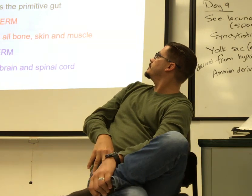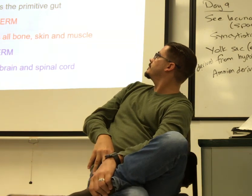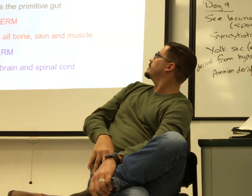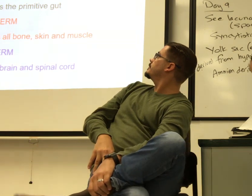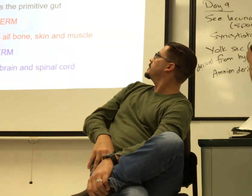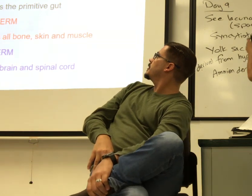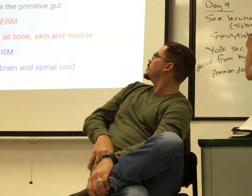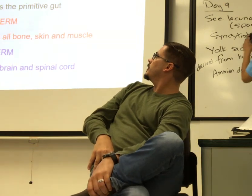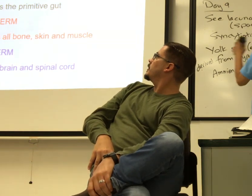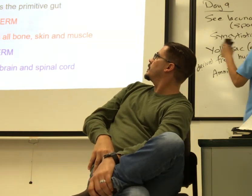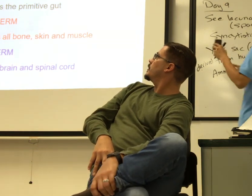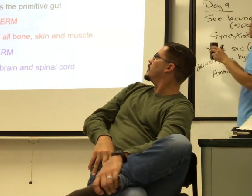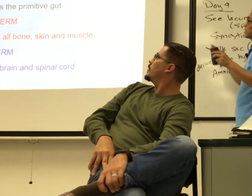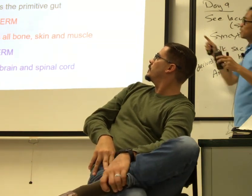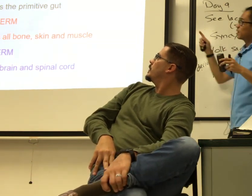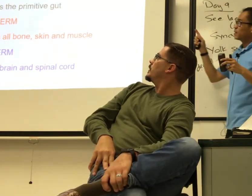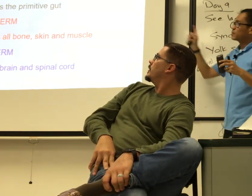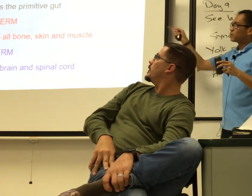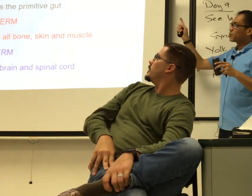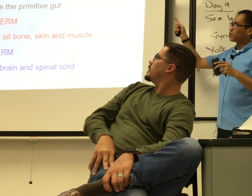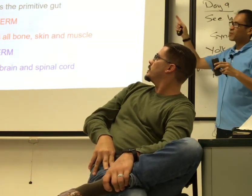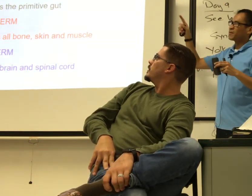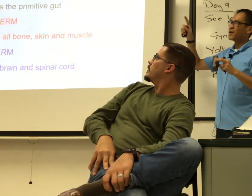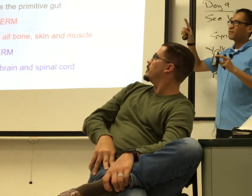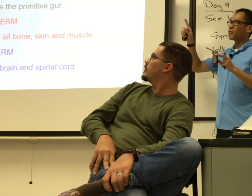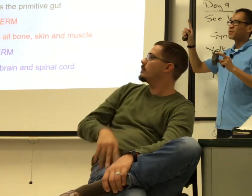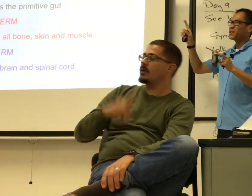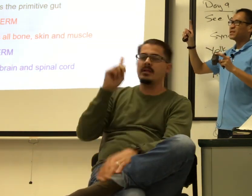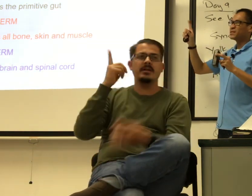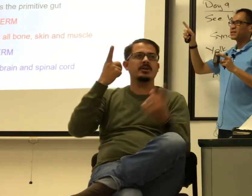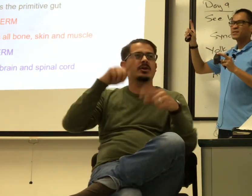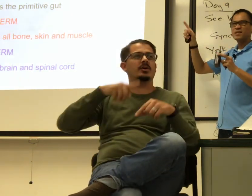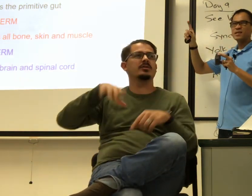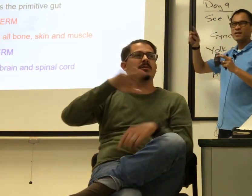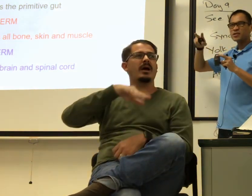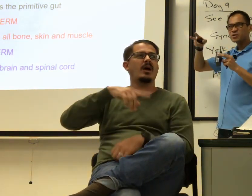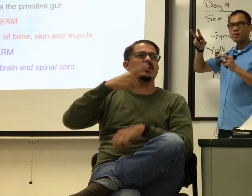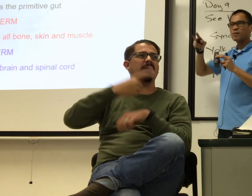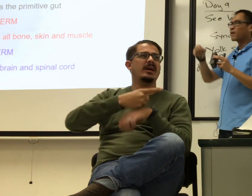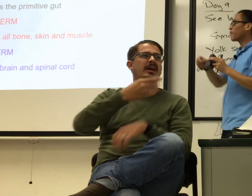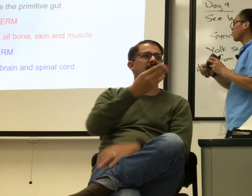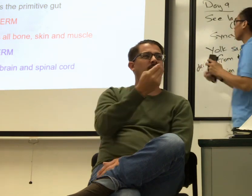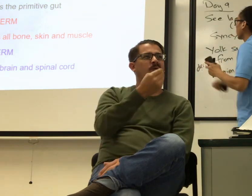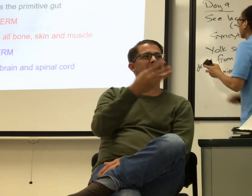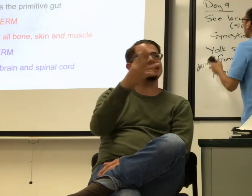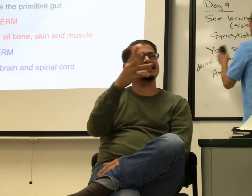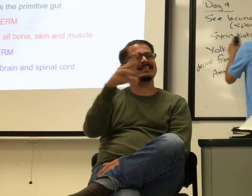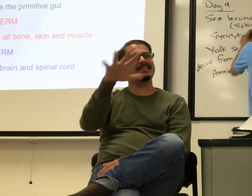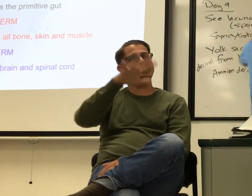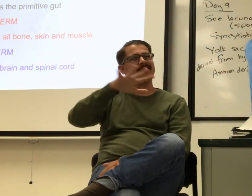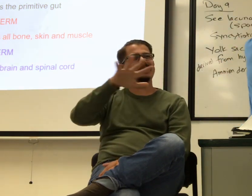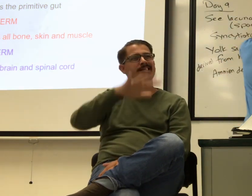So right after day 14, this will occur around day 14, 16-ish, right around there.